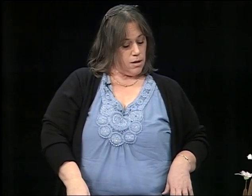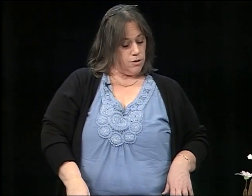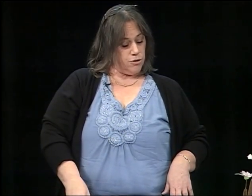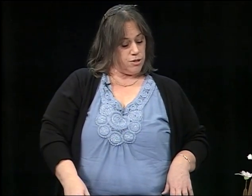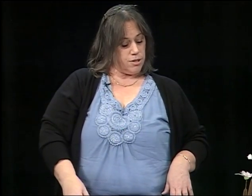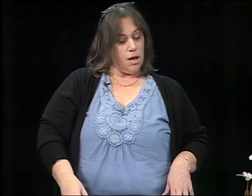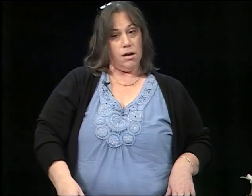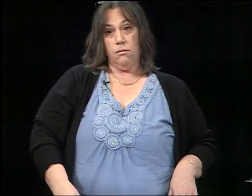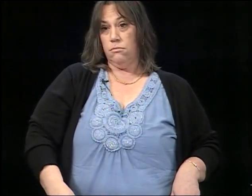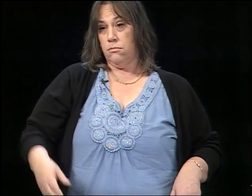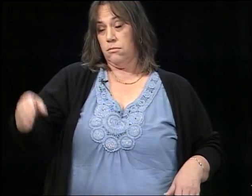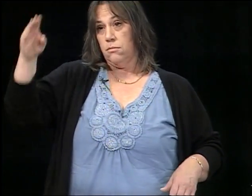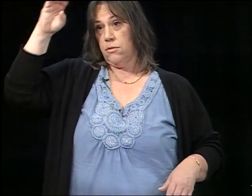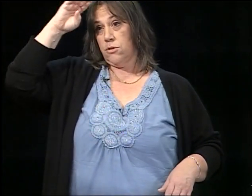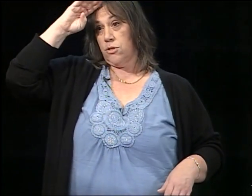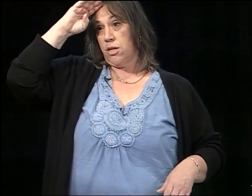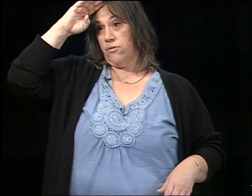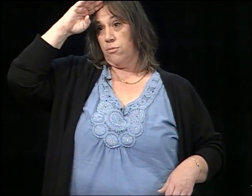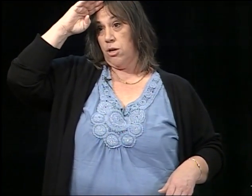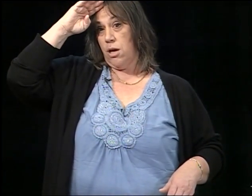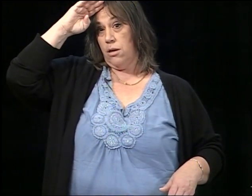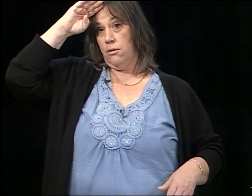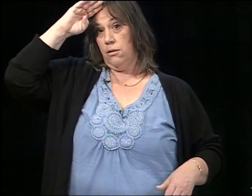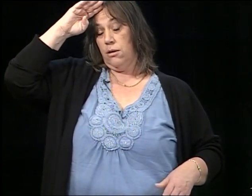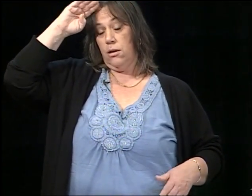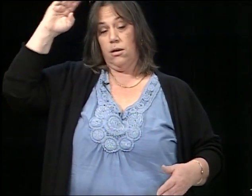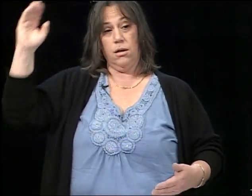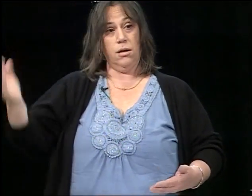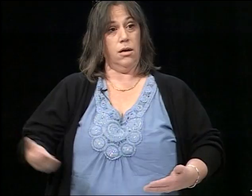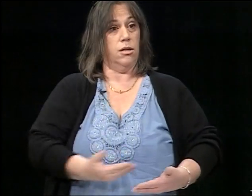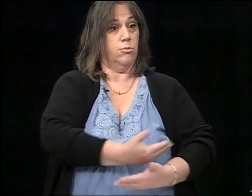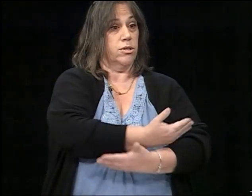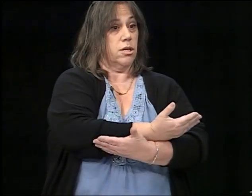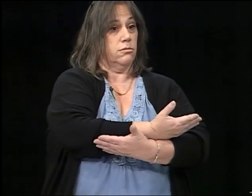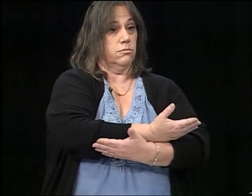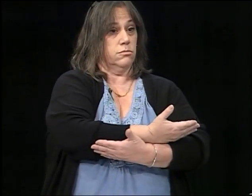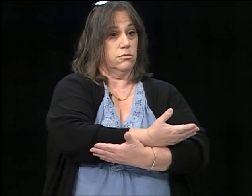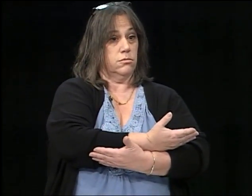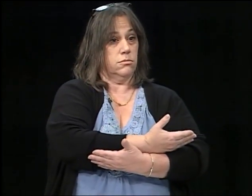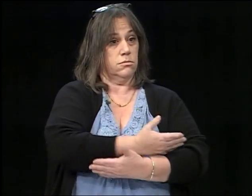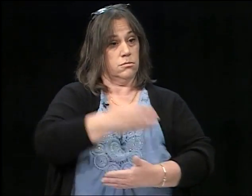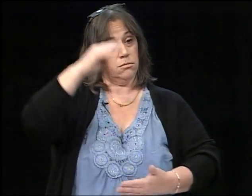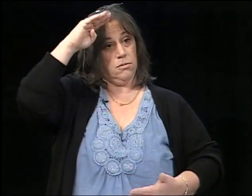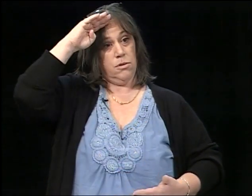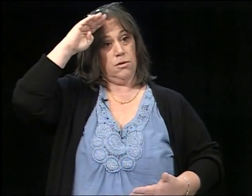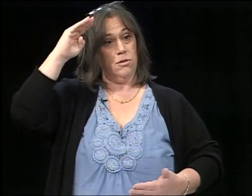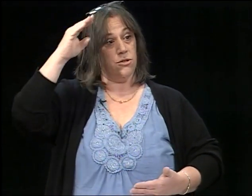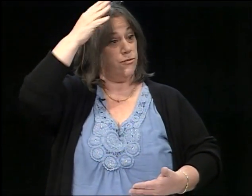Your son, so you take from your head and you bring down. So from the